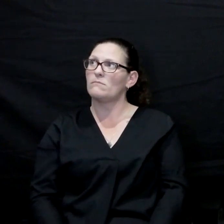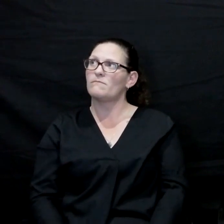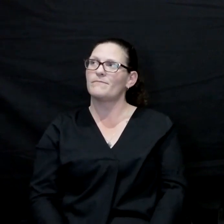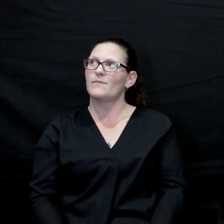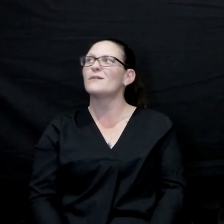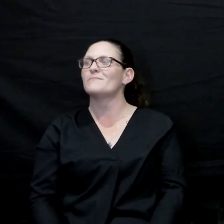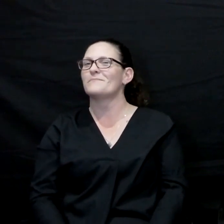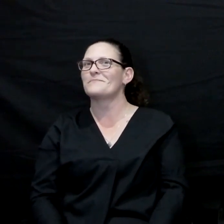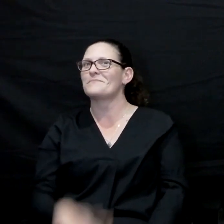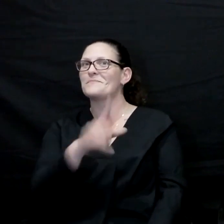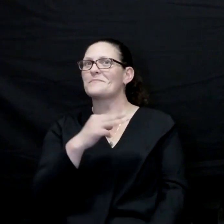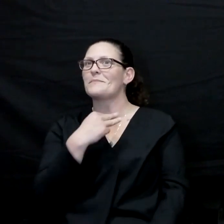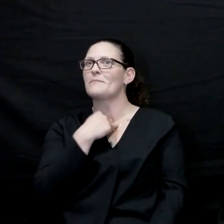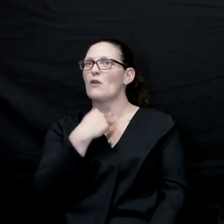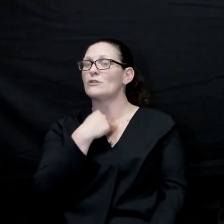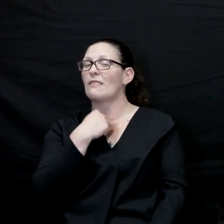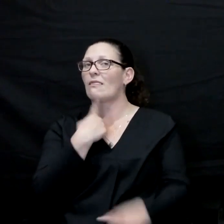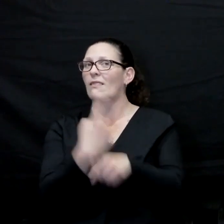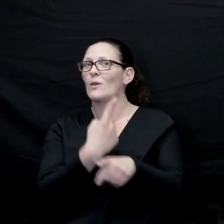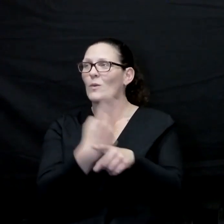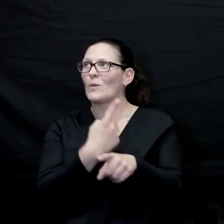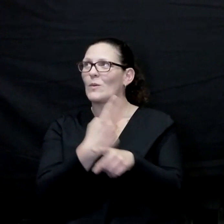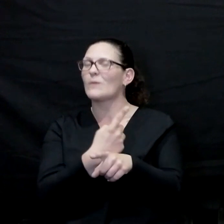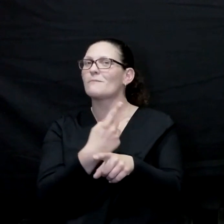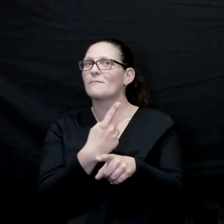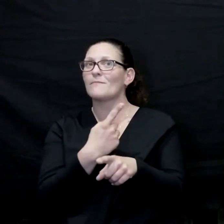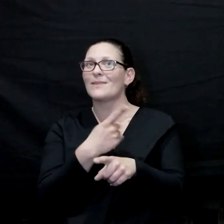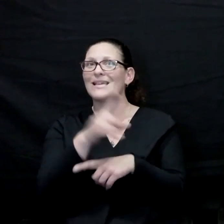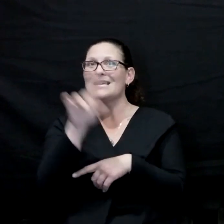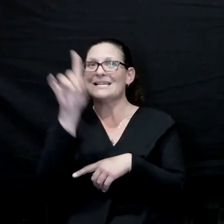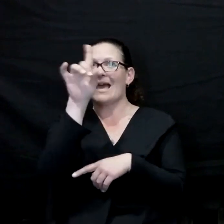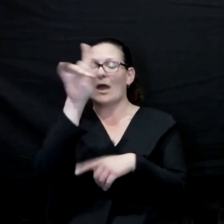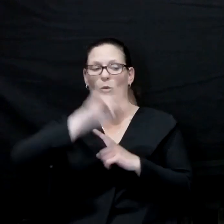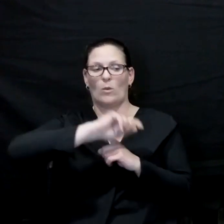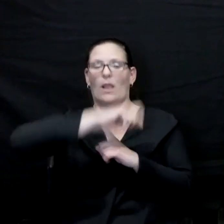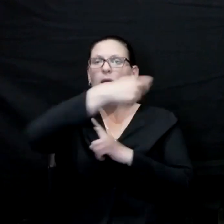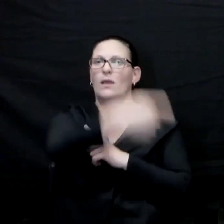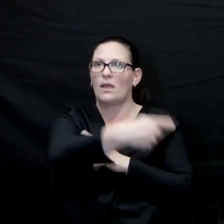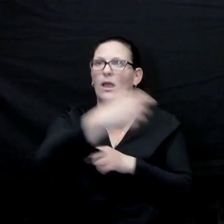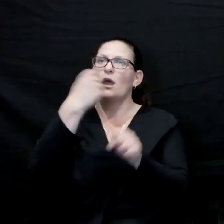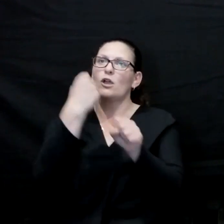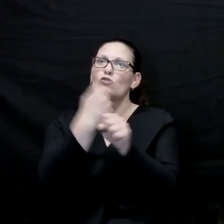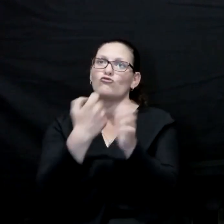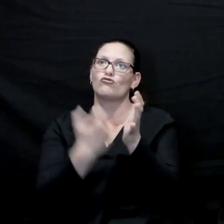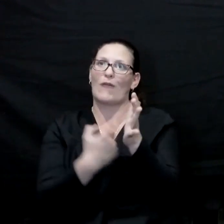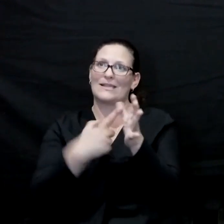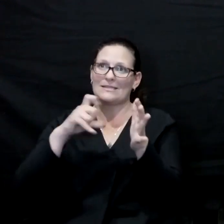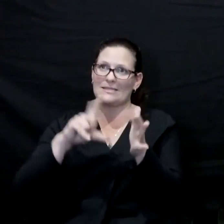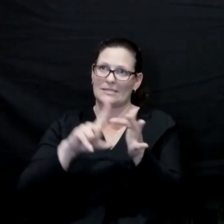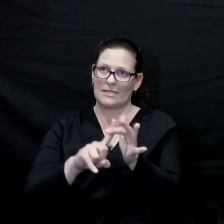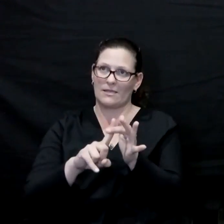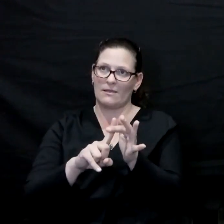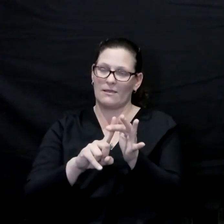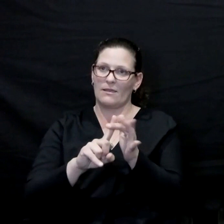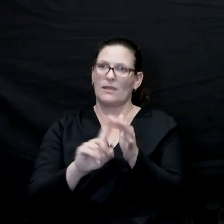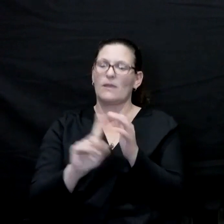It's Meredith speaking. First, we'll hear from Grace. It just works easier with the